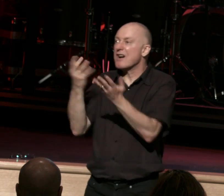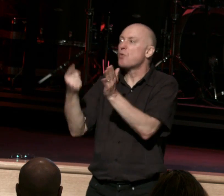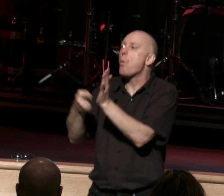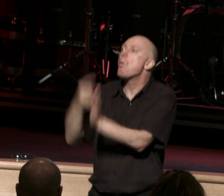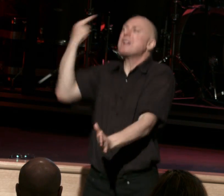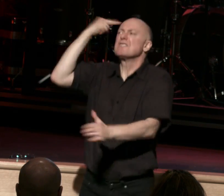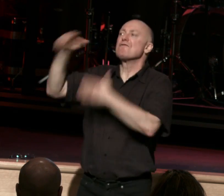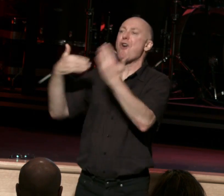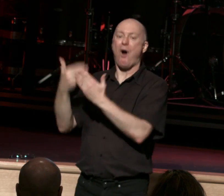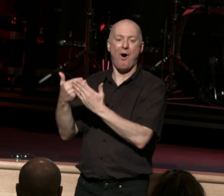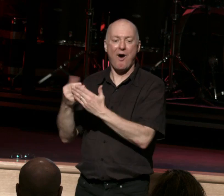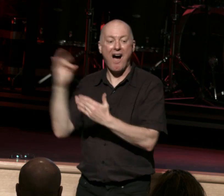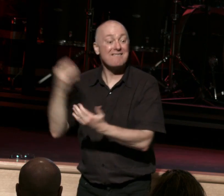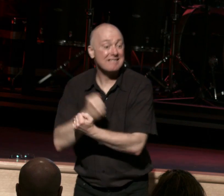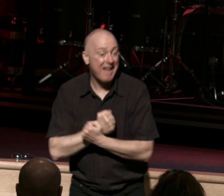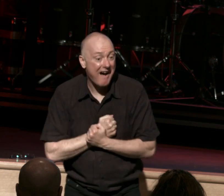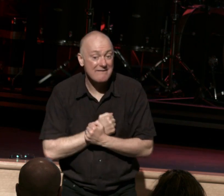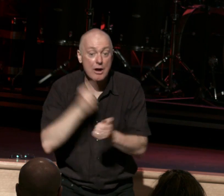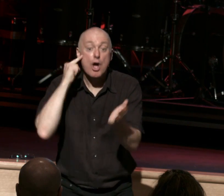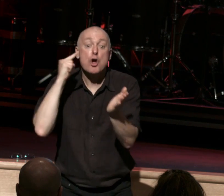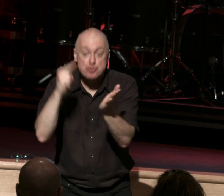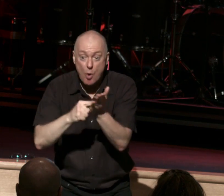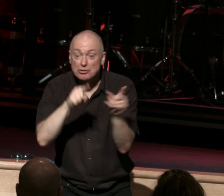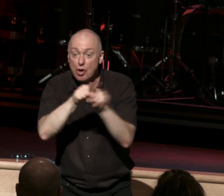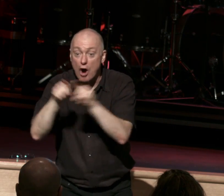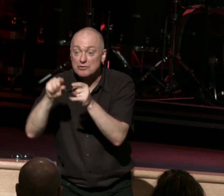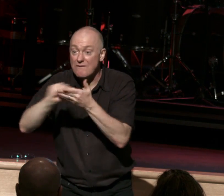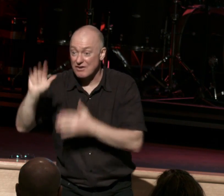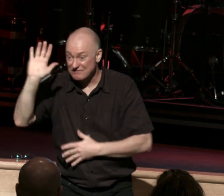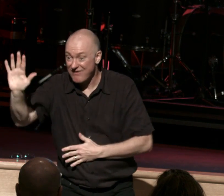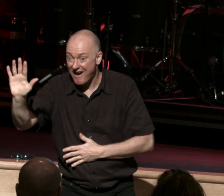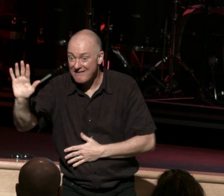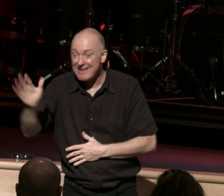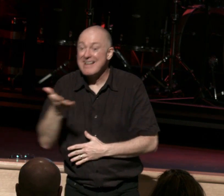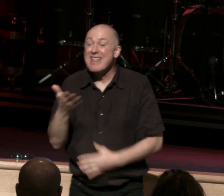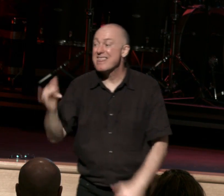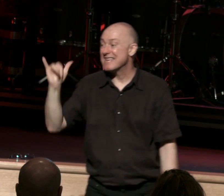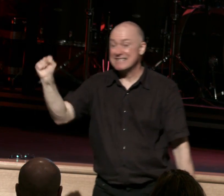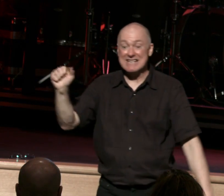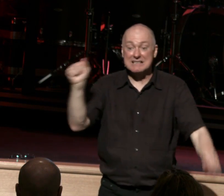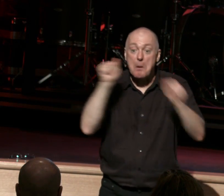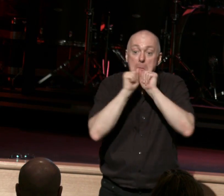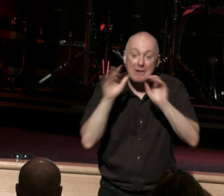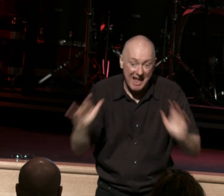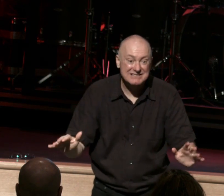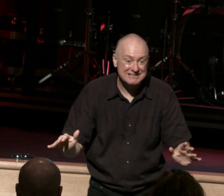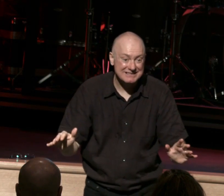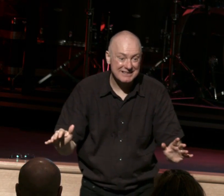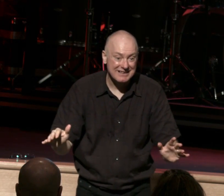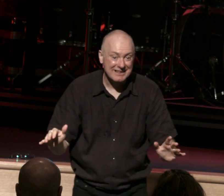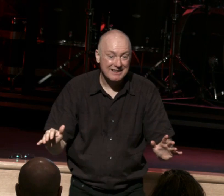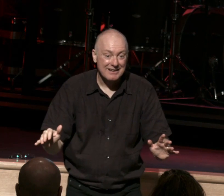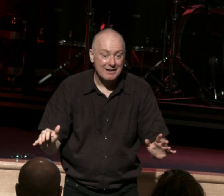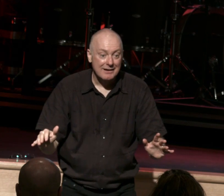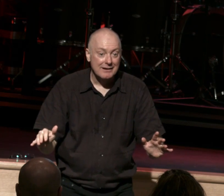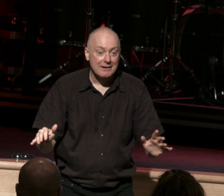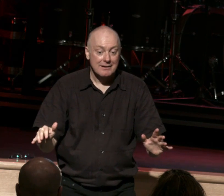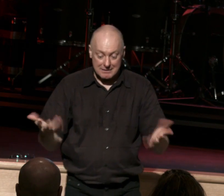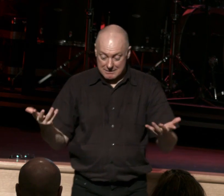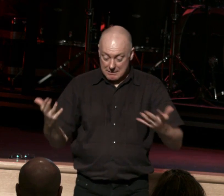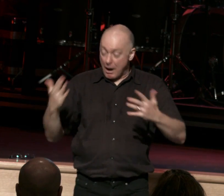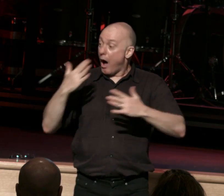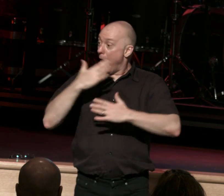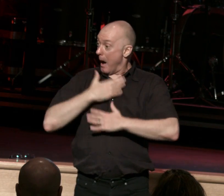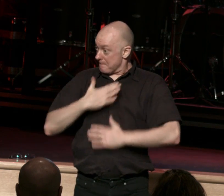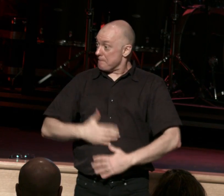once for all sacrifice of love. Notice this also in verse 5. This is a blessing. He says,